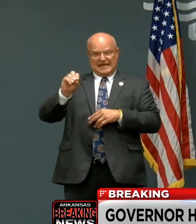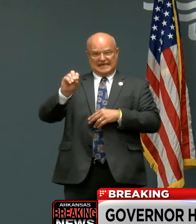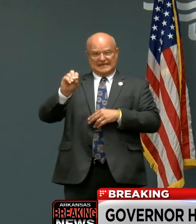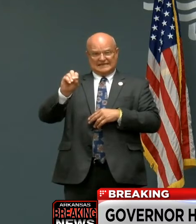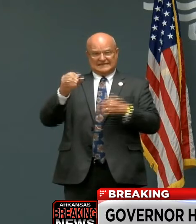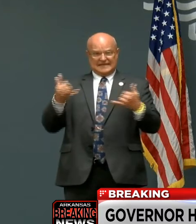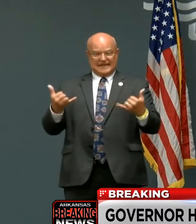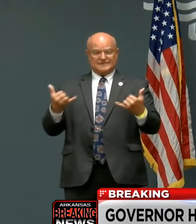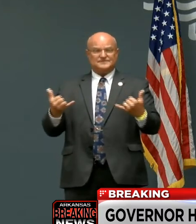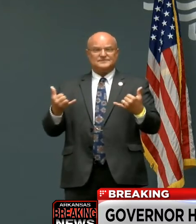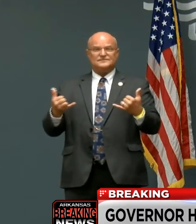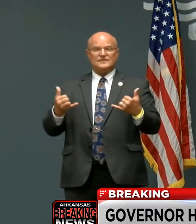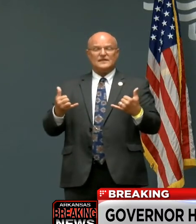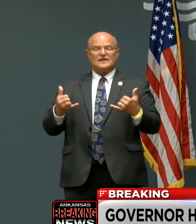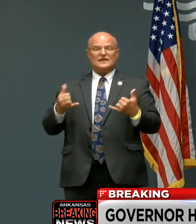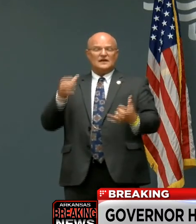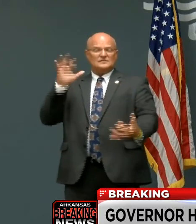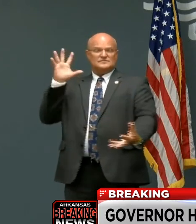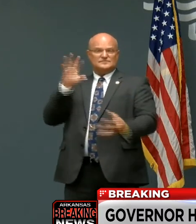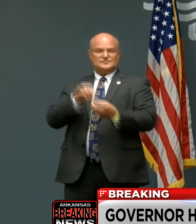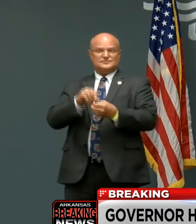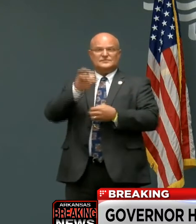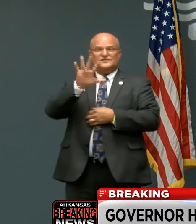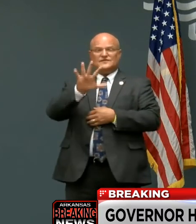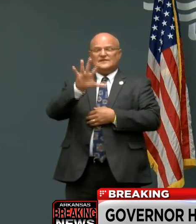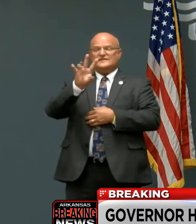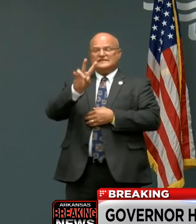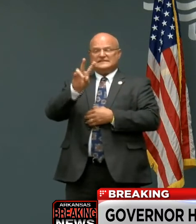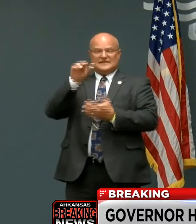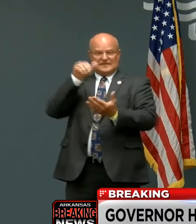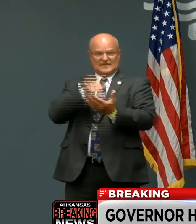to that number. That brings us to